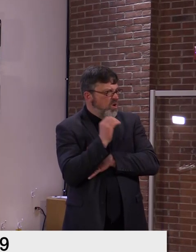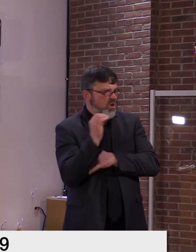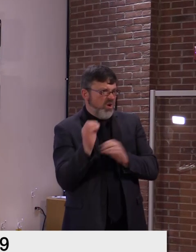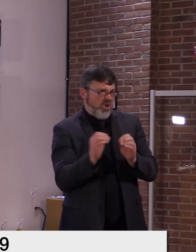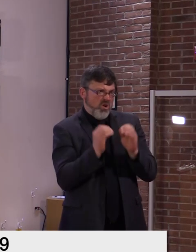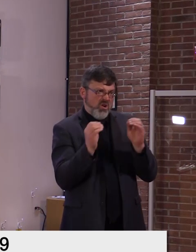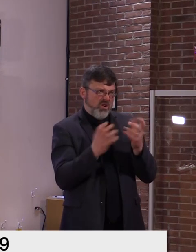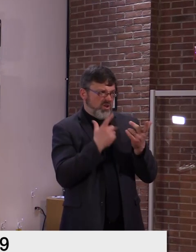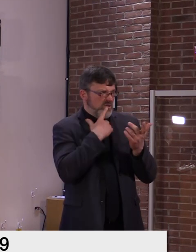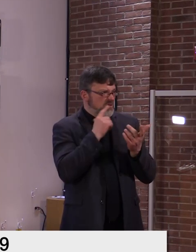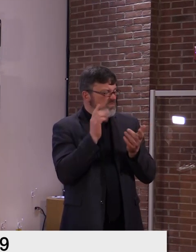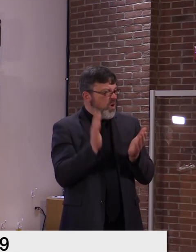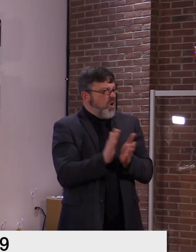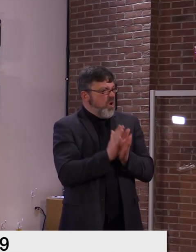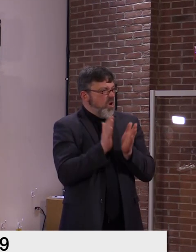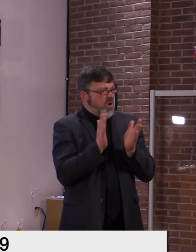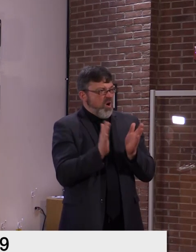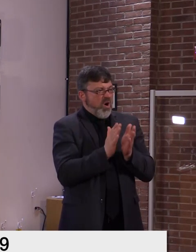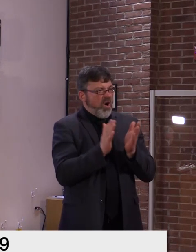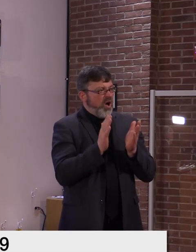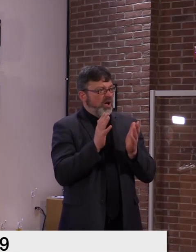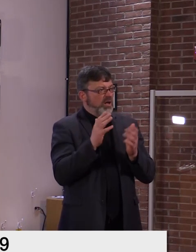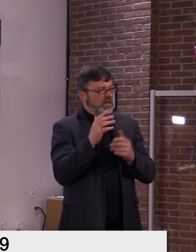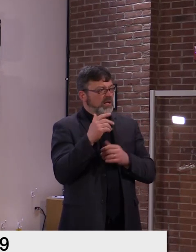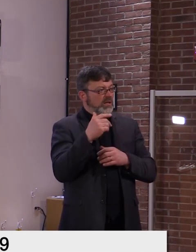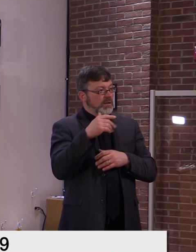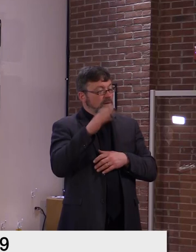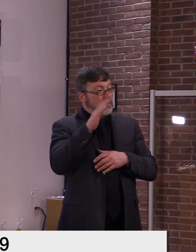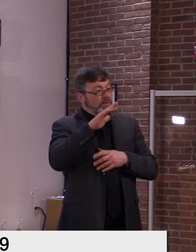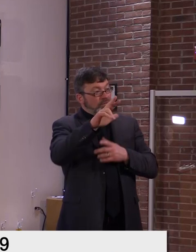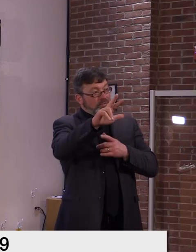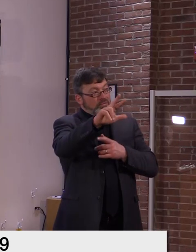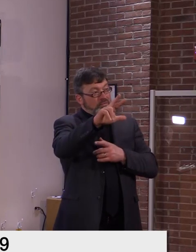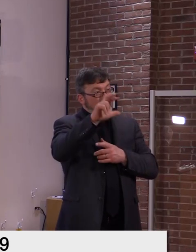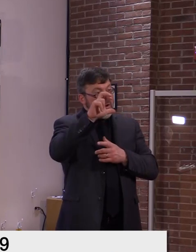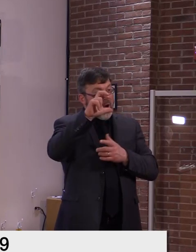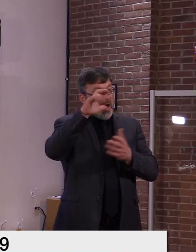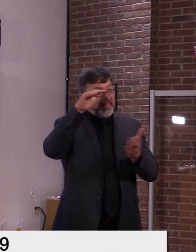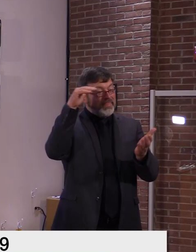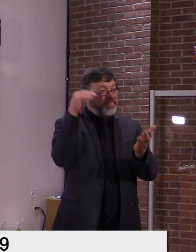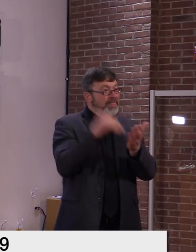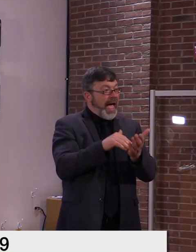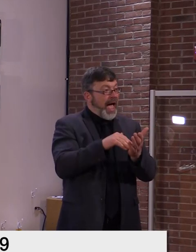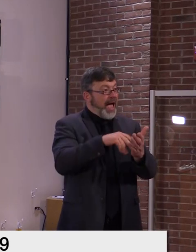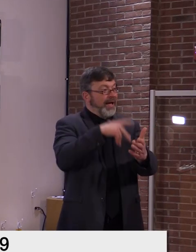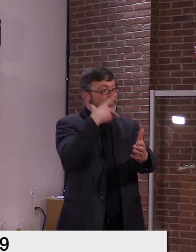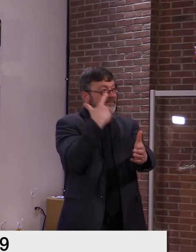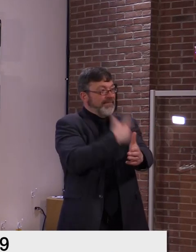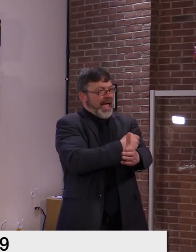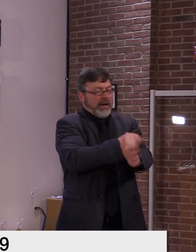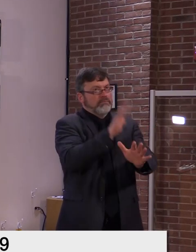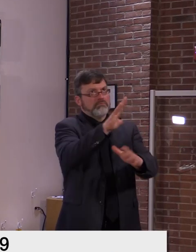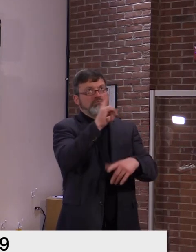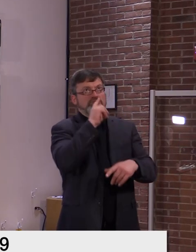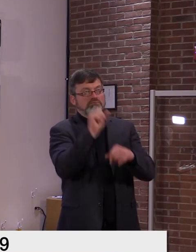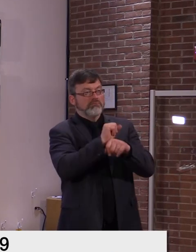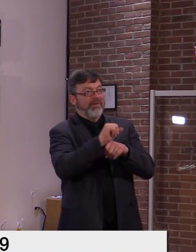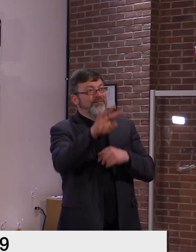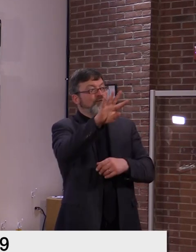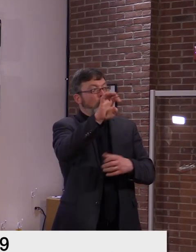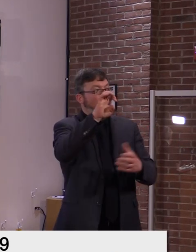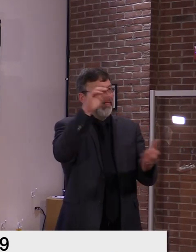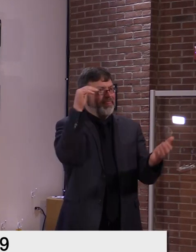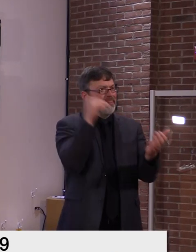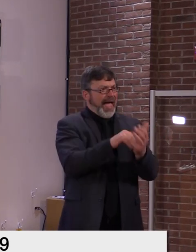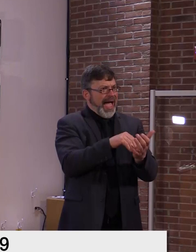we're over 300,000 doses that we've administered. I think we're approaching 400,000 doses that we've administered. And out